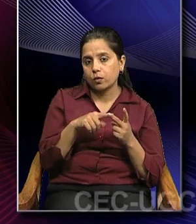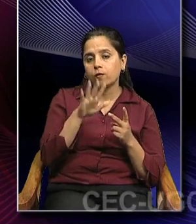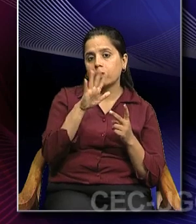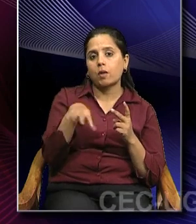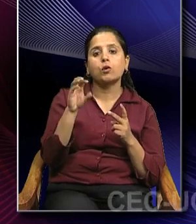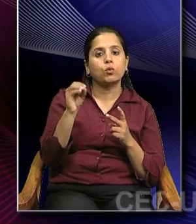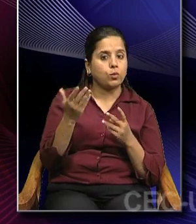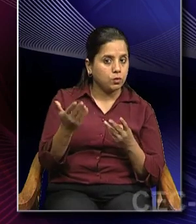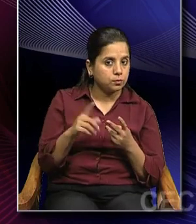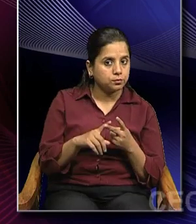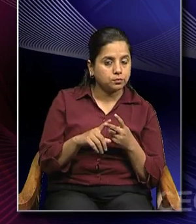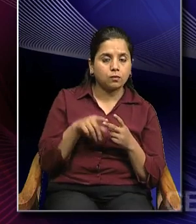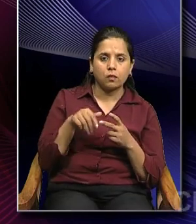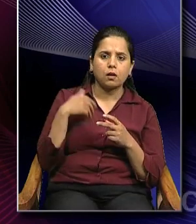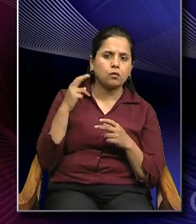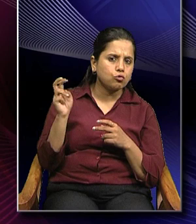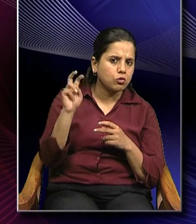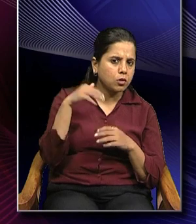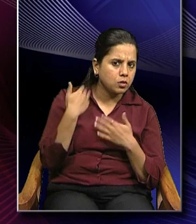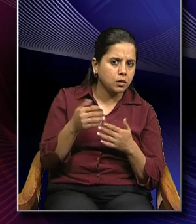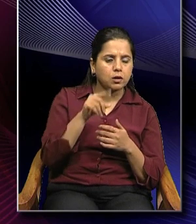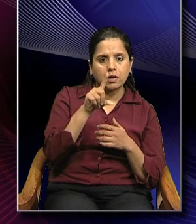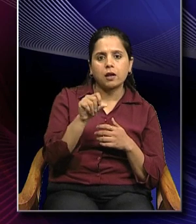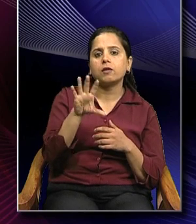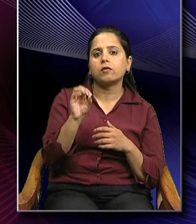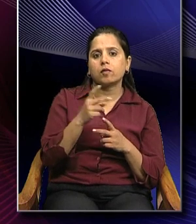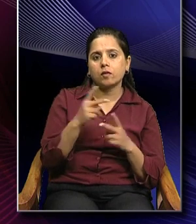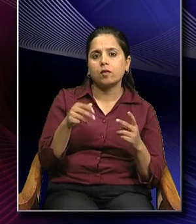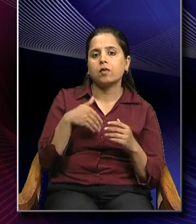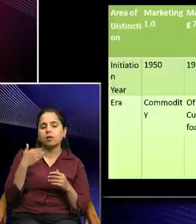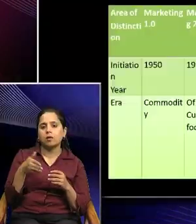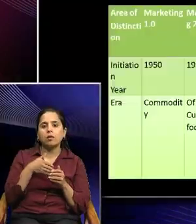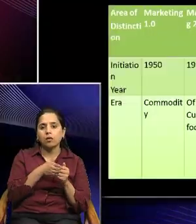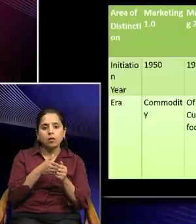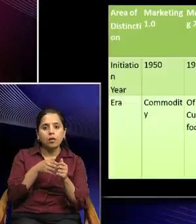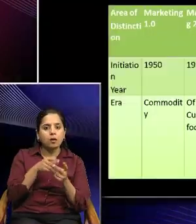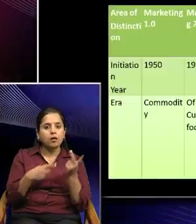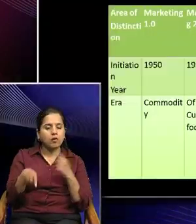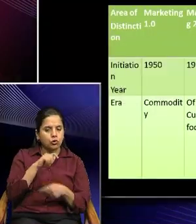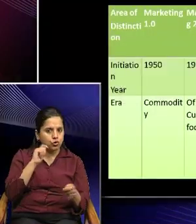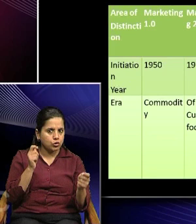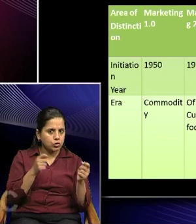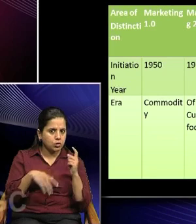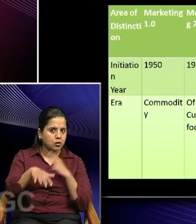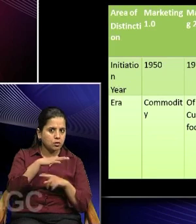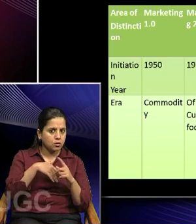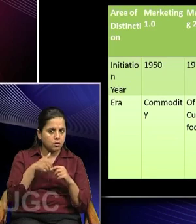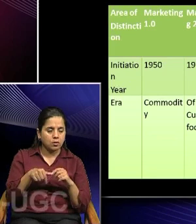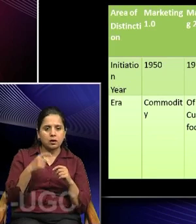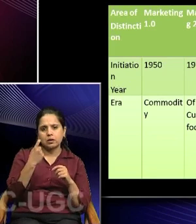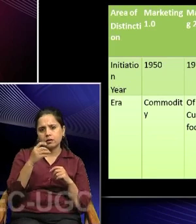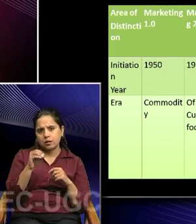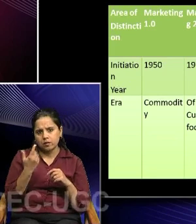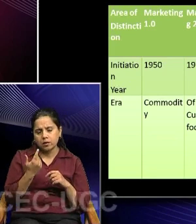5.0. And the journey started from 1950. It was driven by the industrial revolution, then